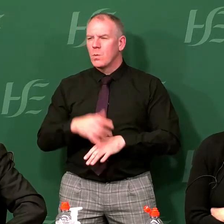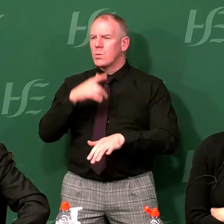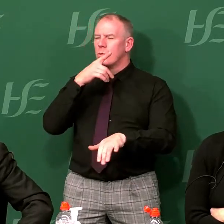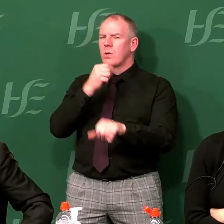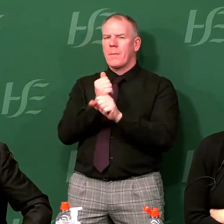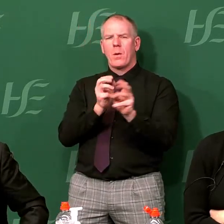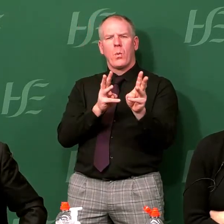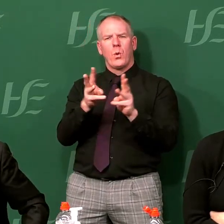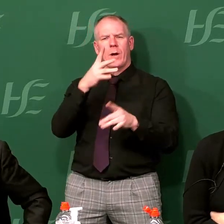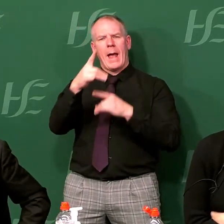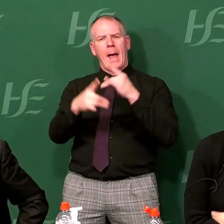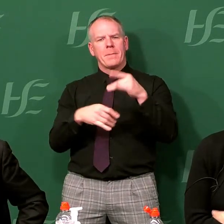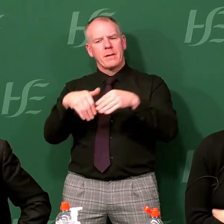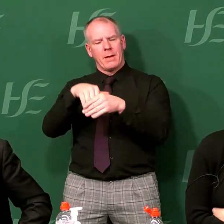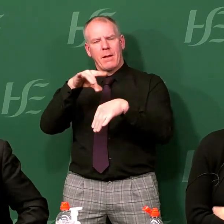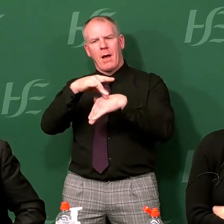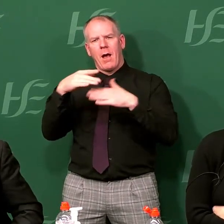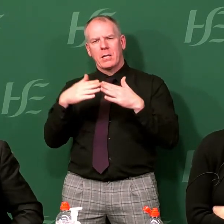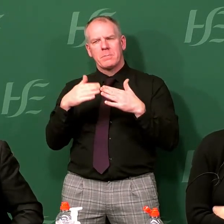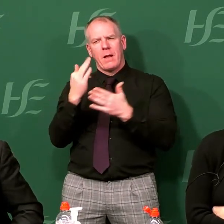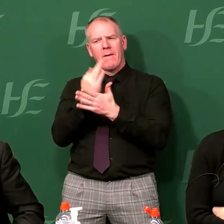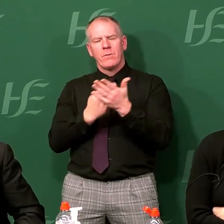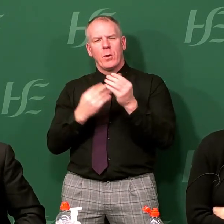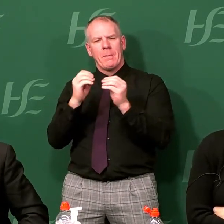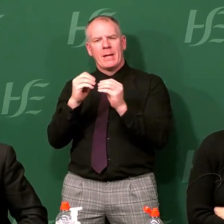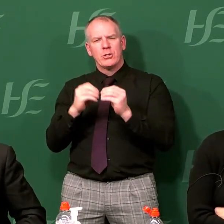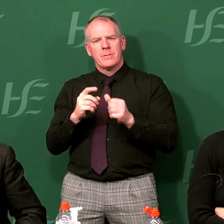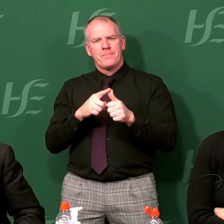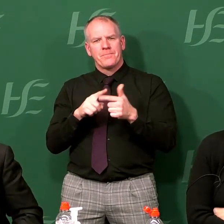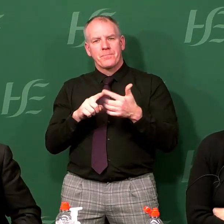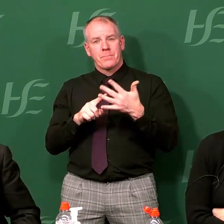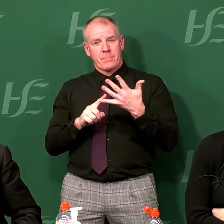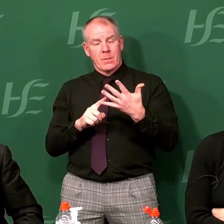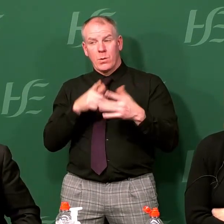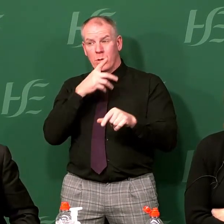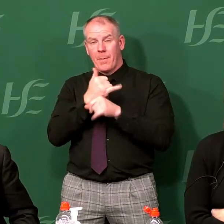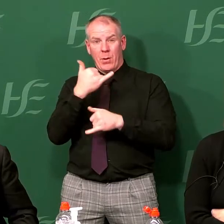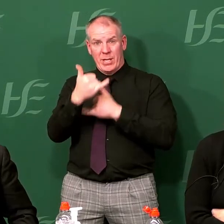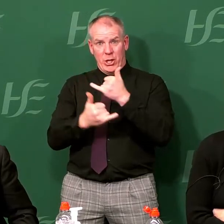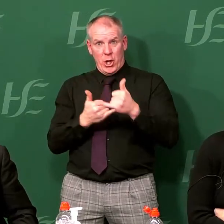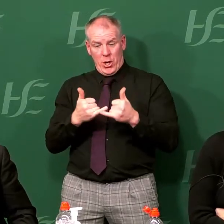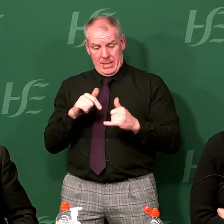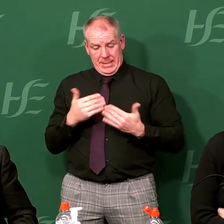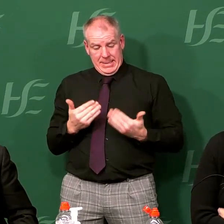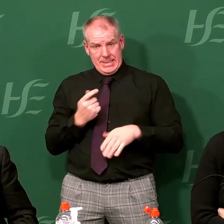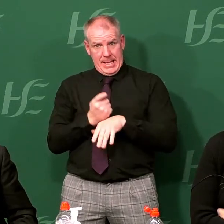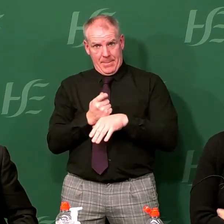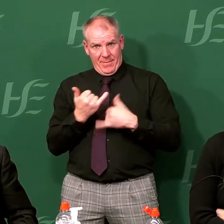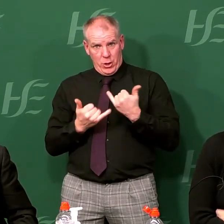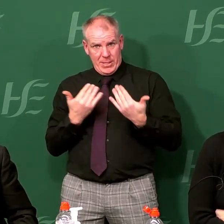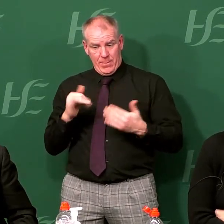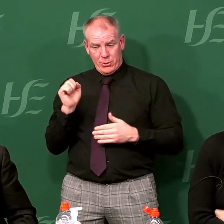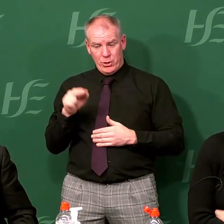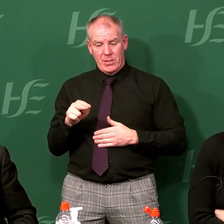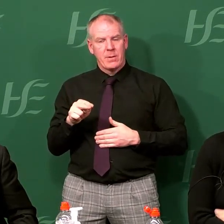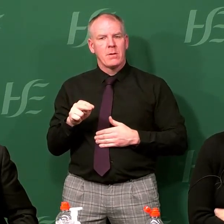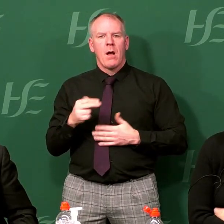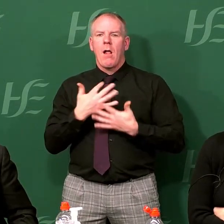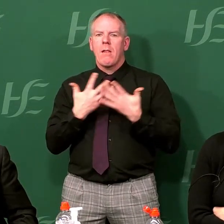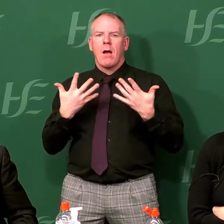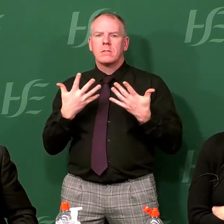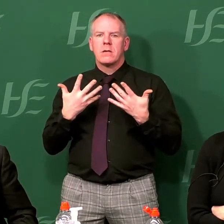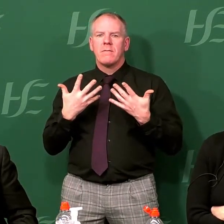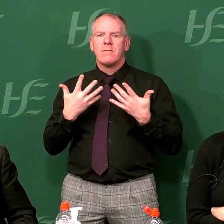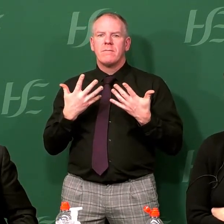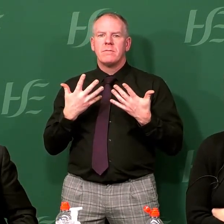activity, Paul, so a couple of points on that. One is, so when you're talking about the year, perhaps this time of year, we wouldn't be booking a lot anyway. And remember, when it comes